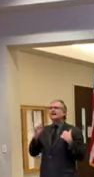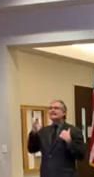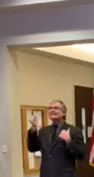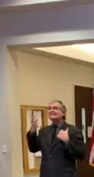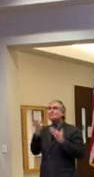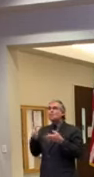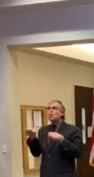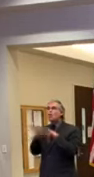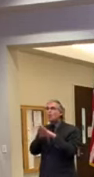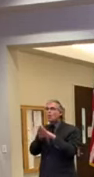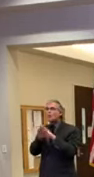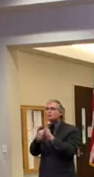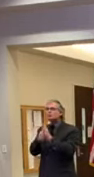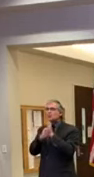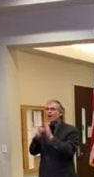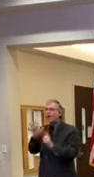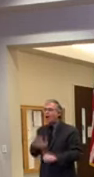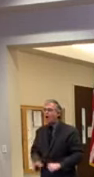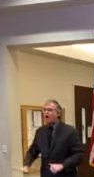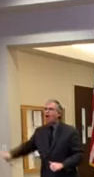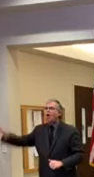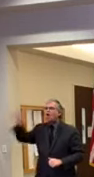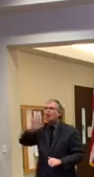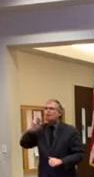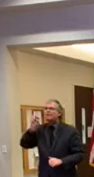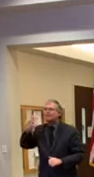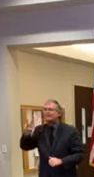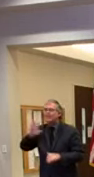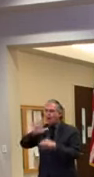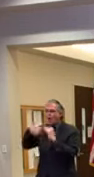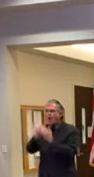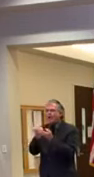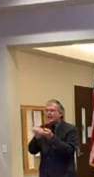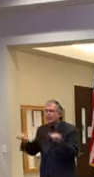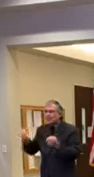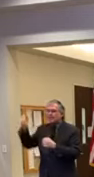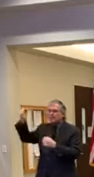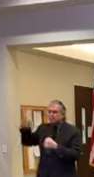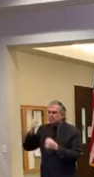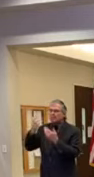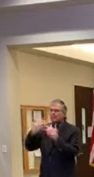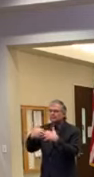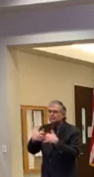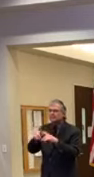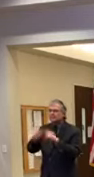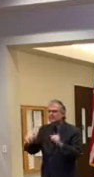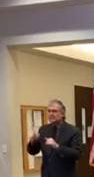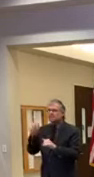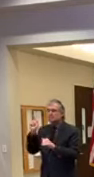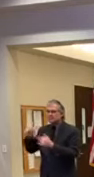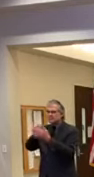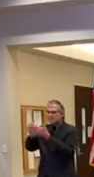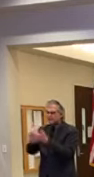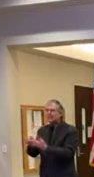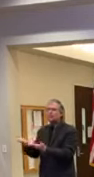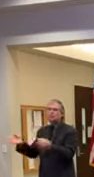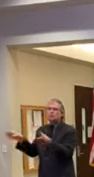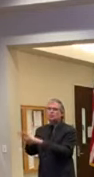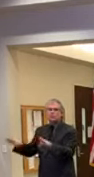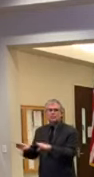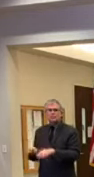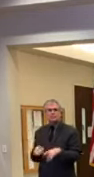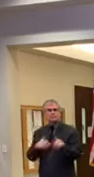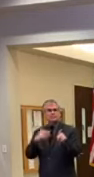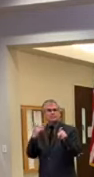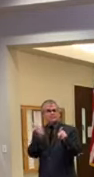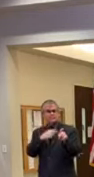Every gaming piece of equipment in the state of Nevada. We've seen large crowds there still at this hour, so effective by